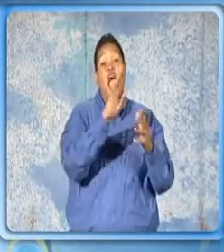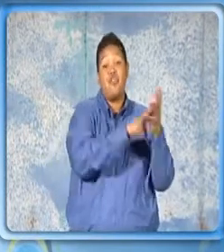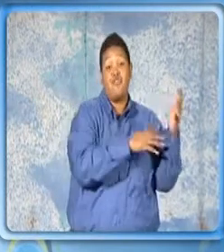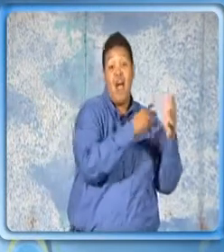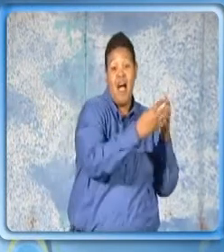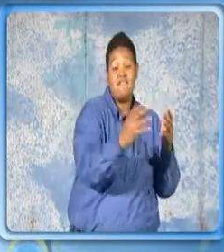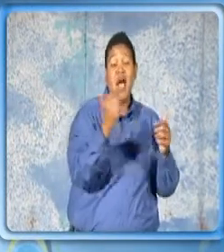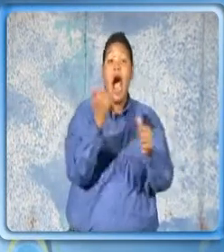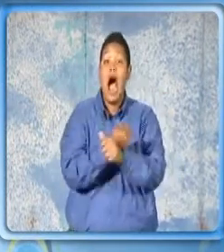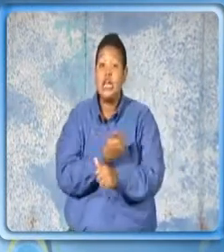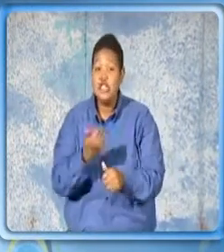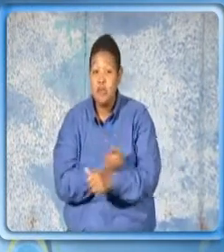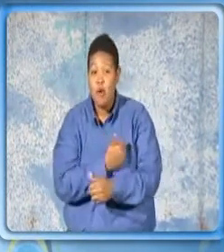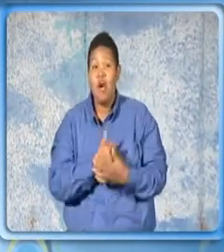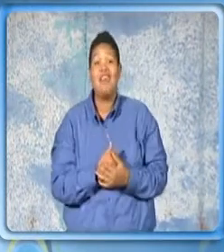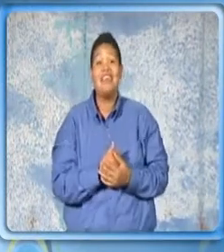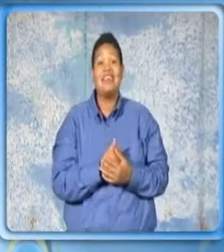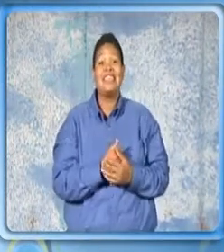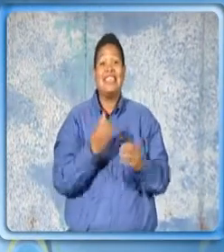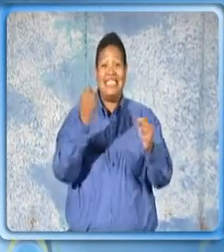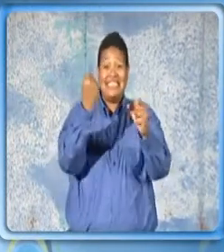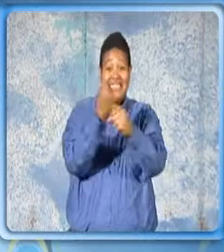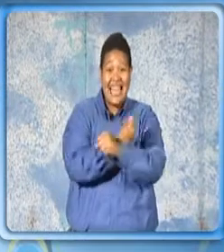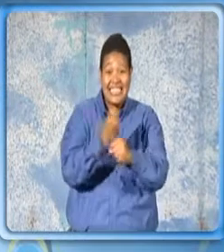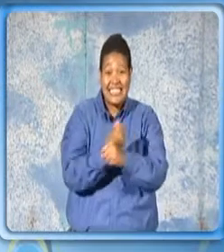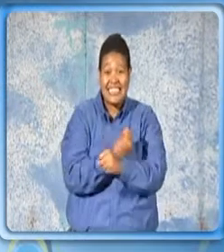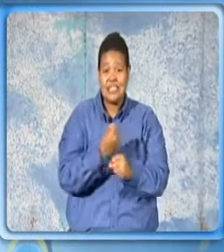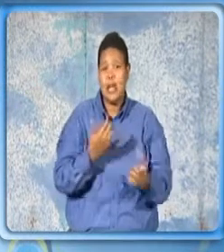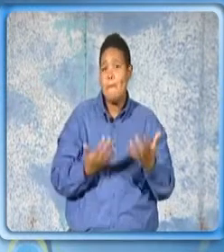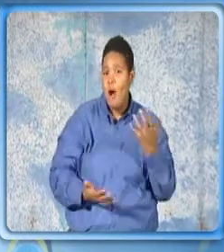algebra, statistics and probability,